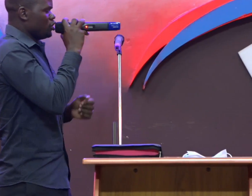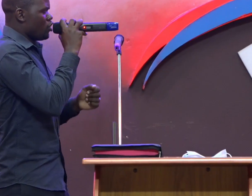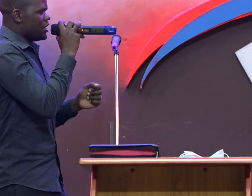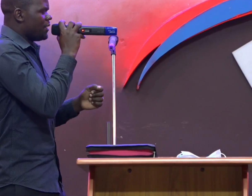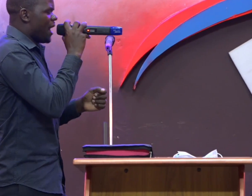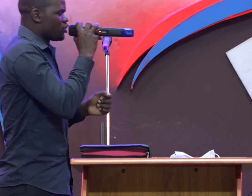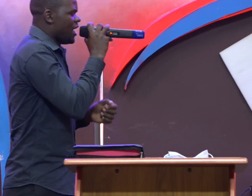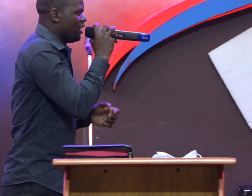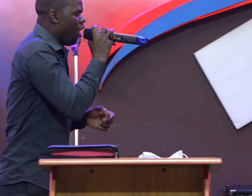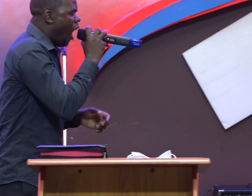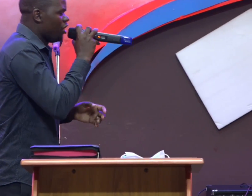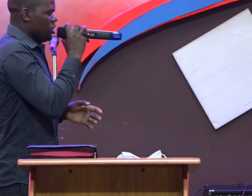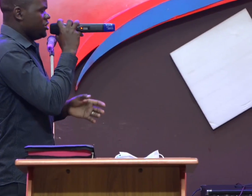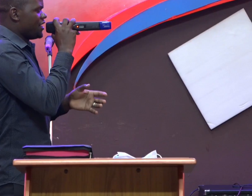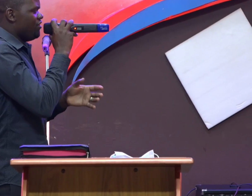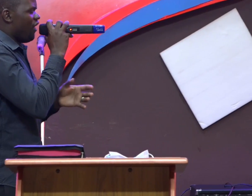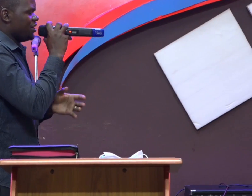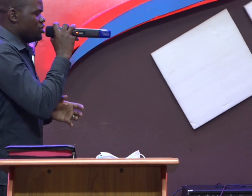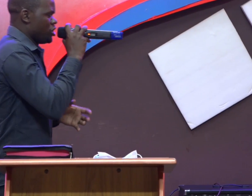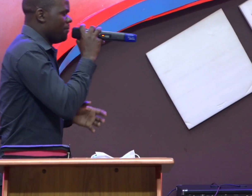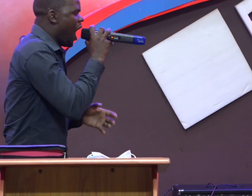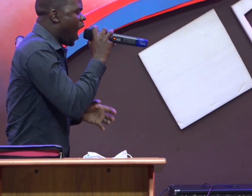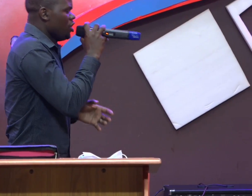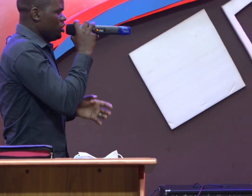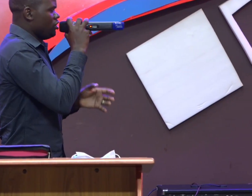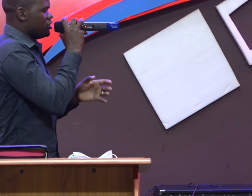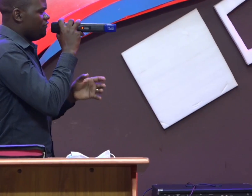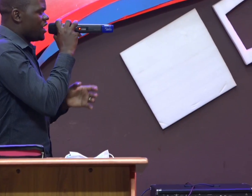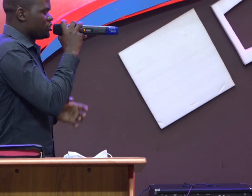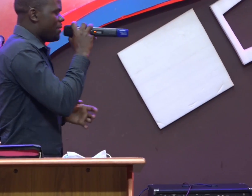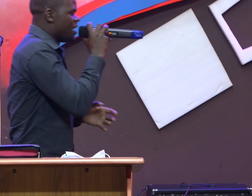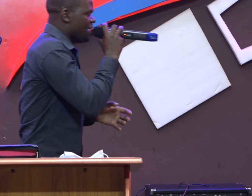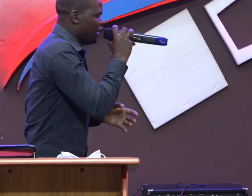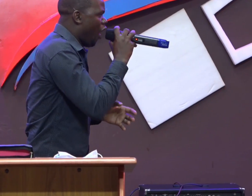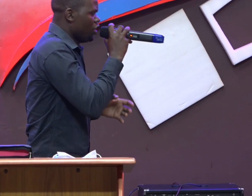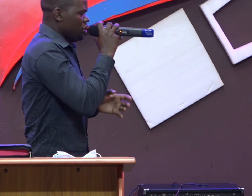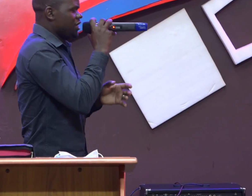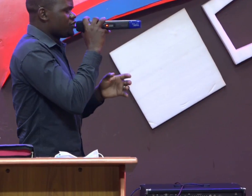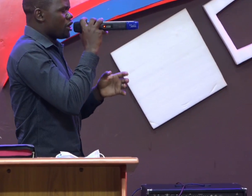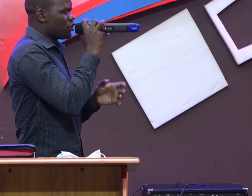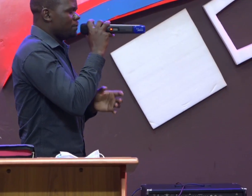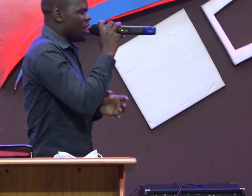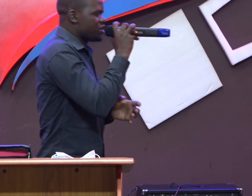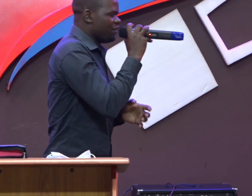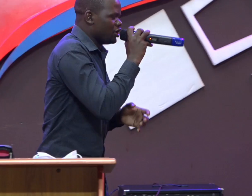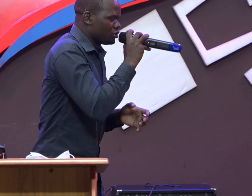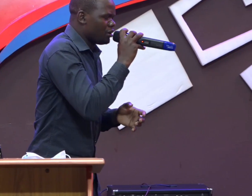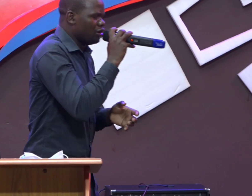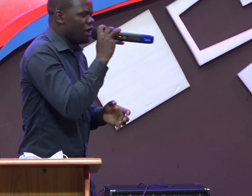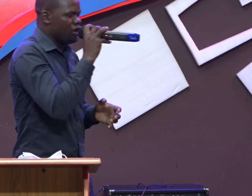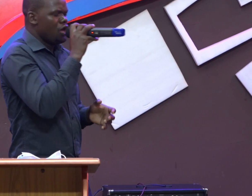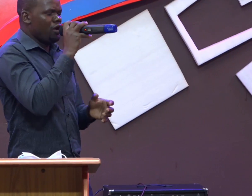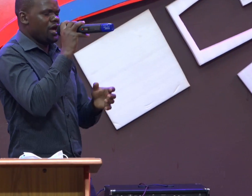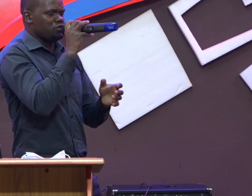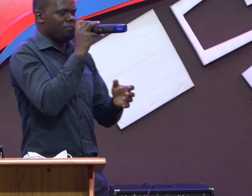recall. You draw that person, Heavenly Lord, in that divine chamber, in those divine chambers, Heavenly Lord, in that sacred place, Heavenly King